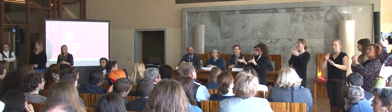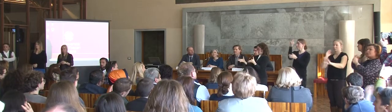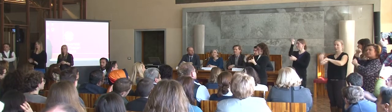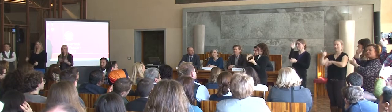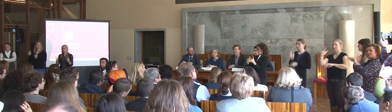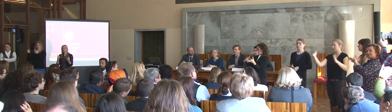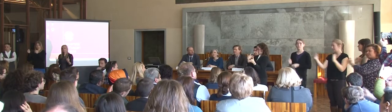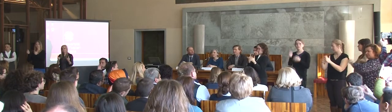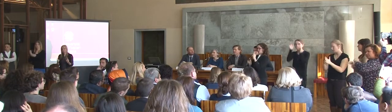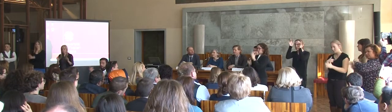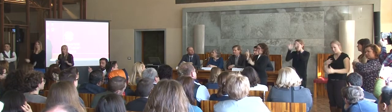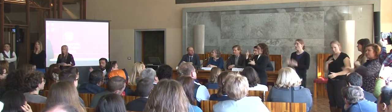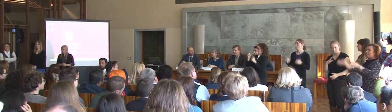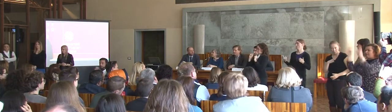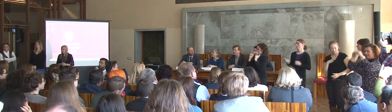which is amazing.